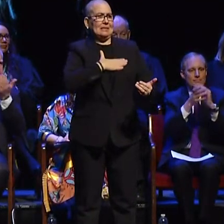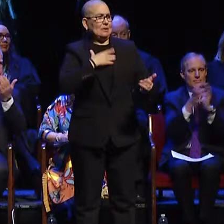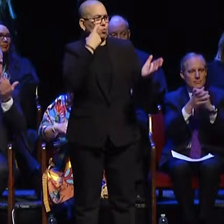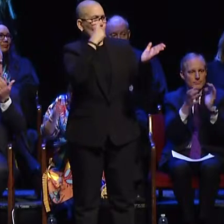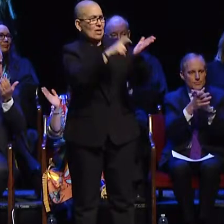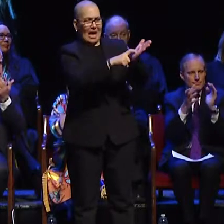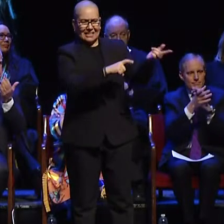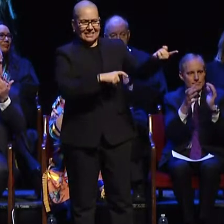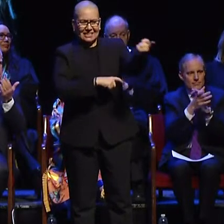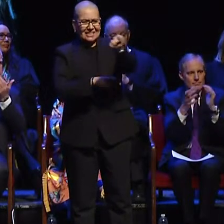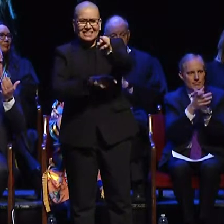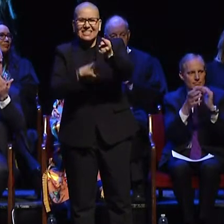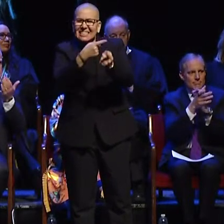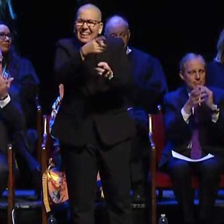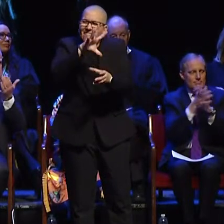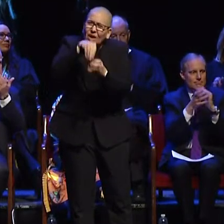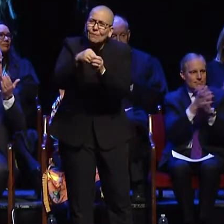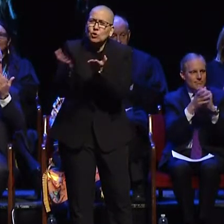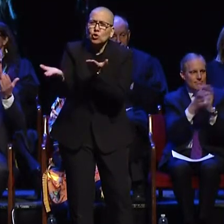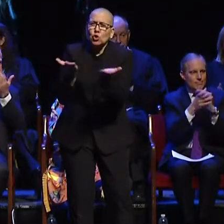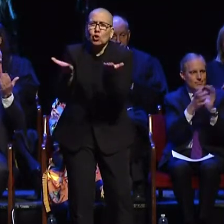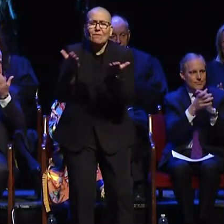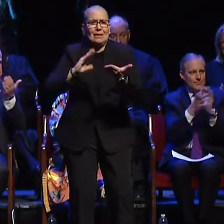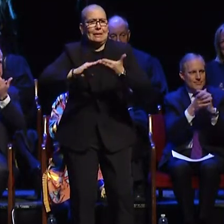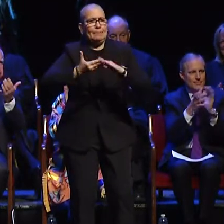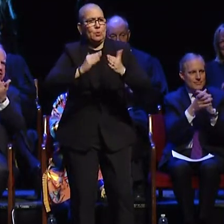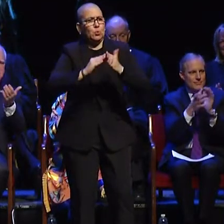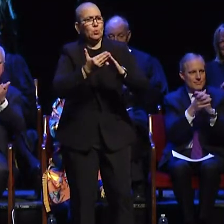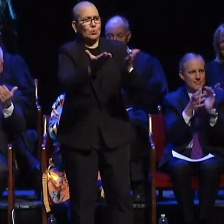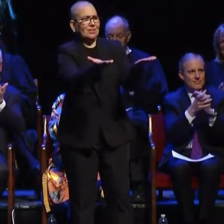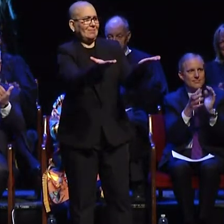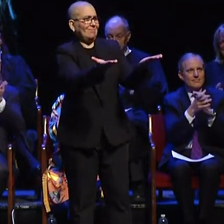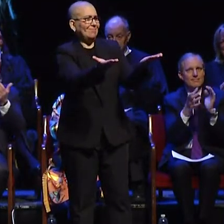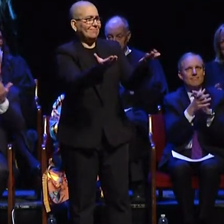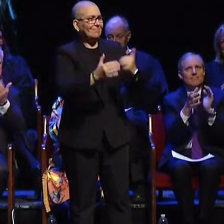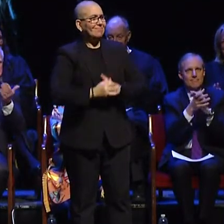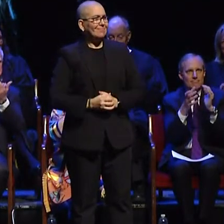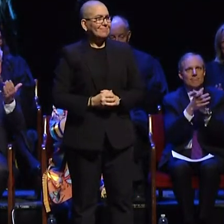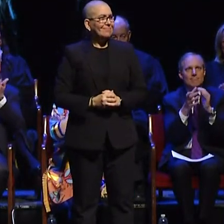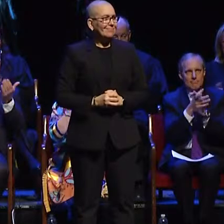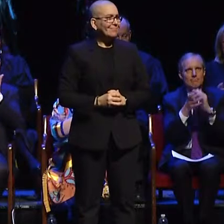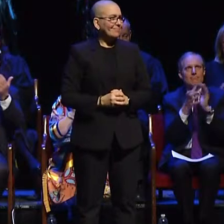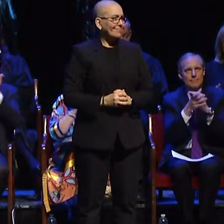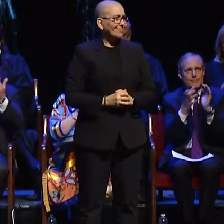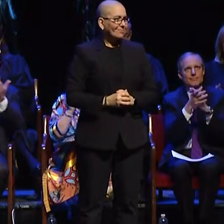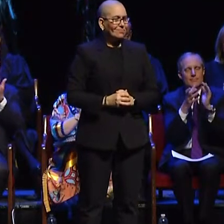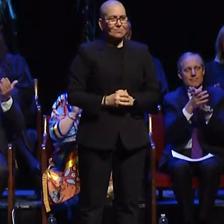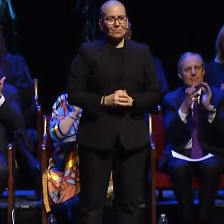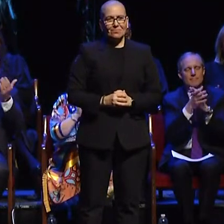counties, everybody, let's hear it for these people. Keep our world running. Thank you.